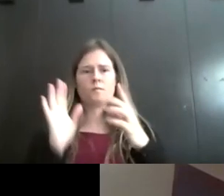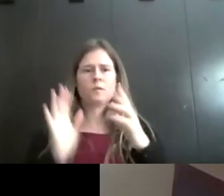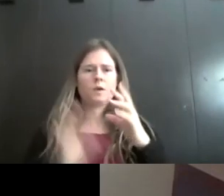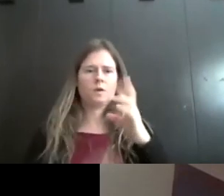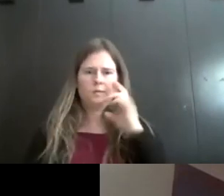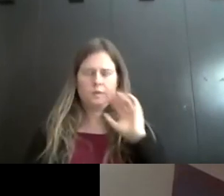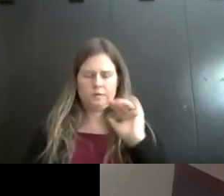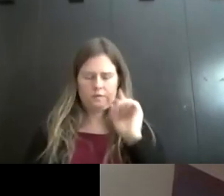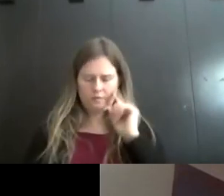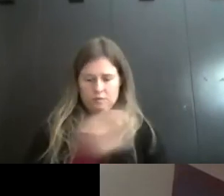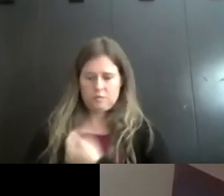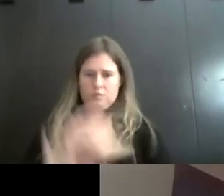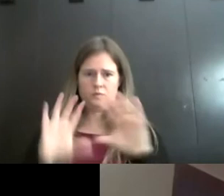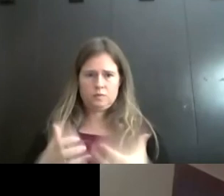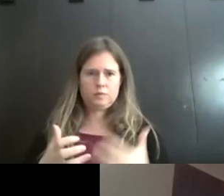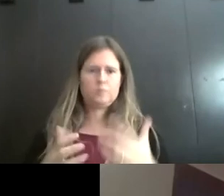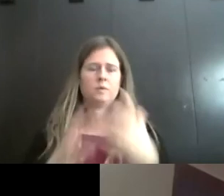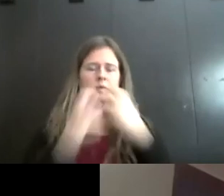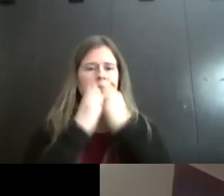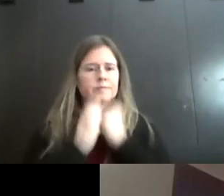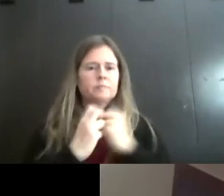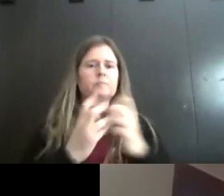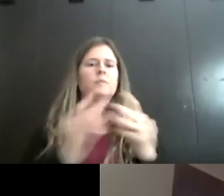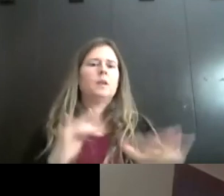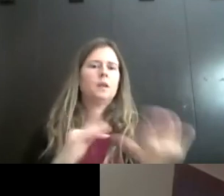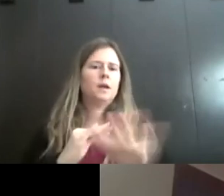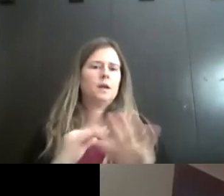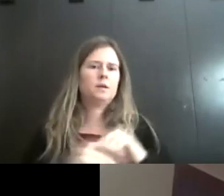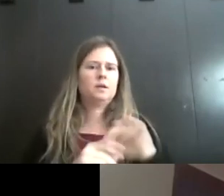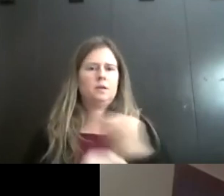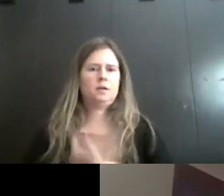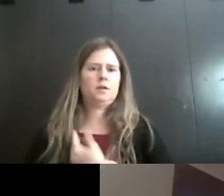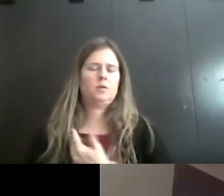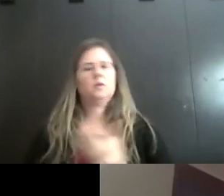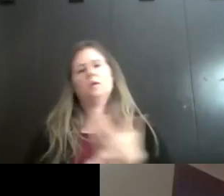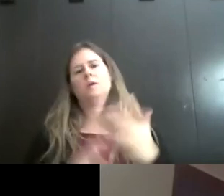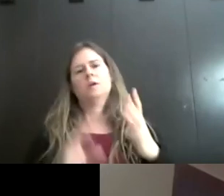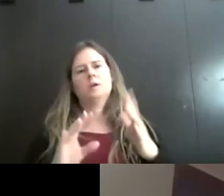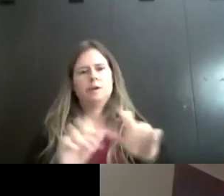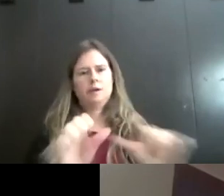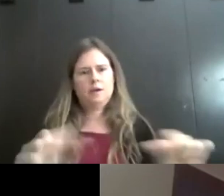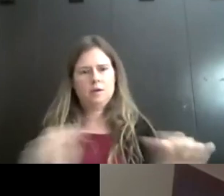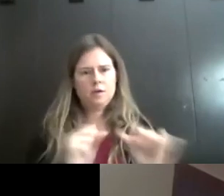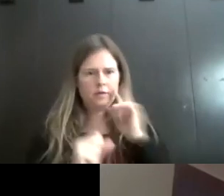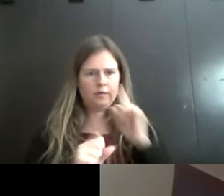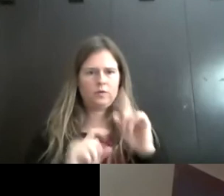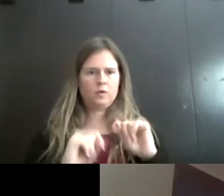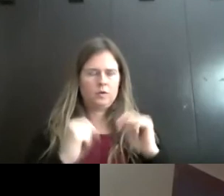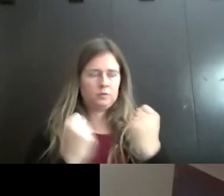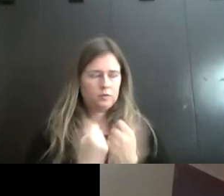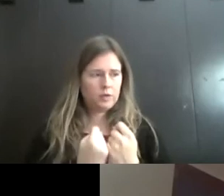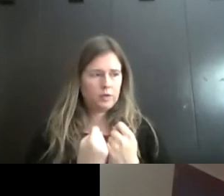Conservancy is to conserve lands within the traditional territory of the tribe for cultural enrichment